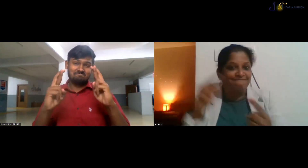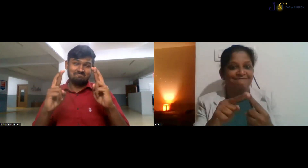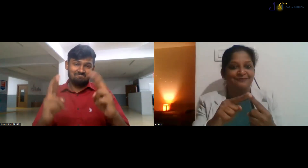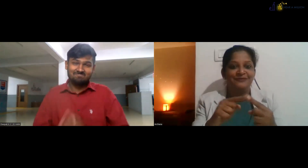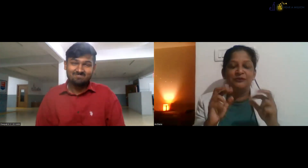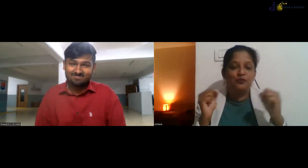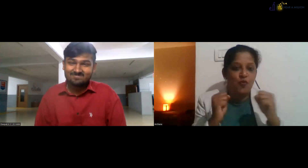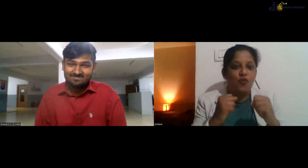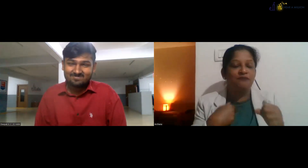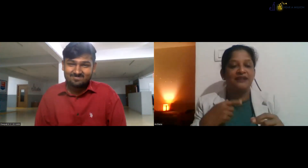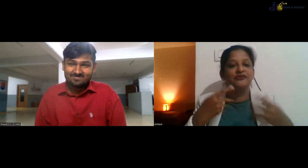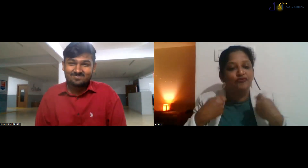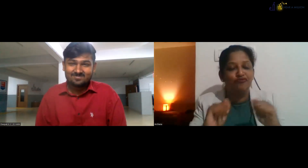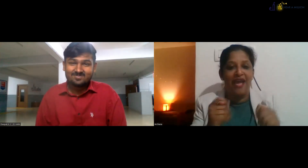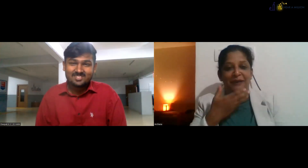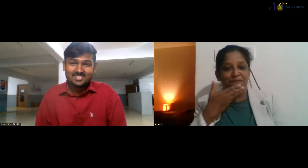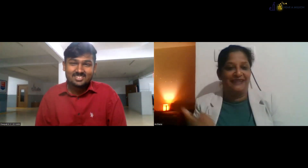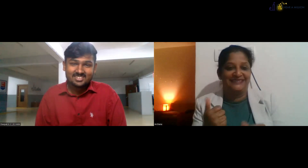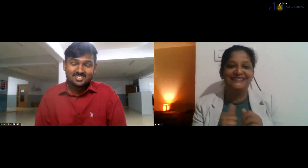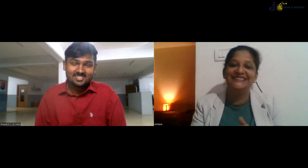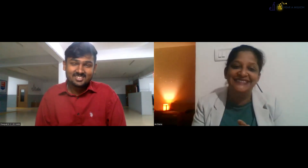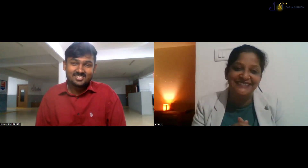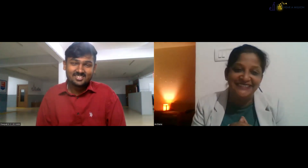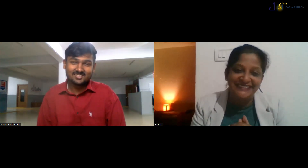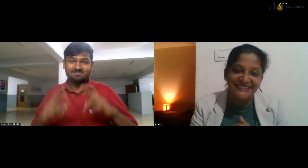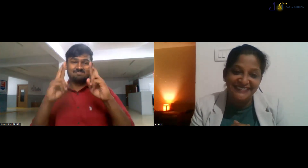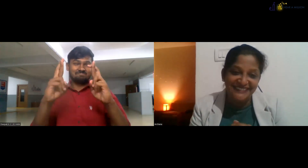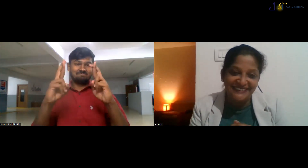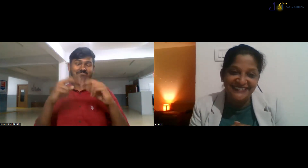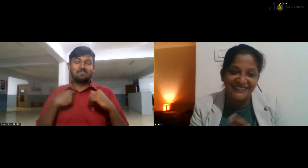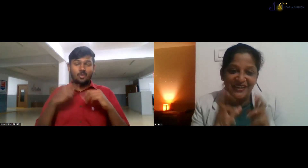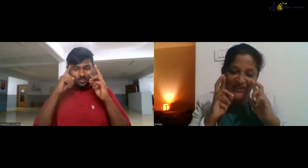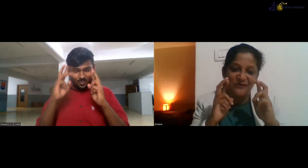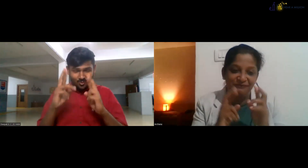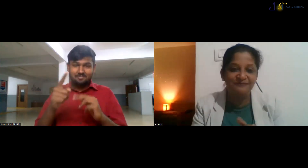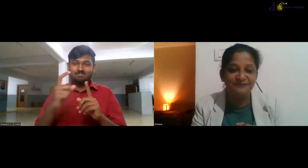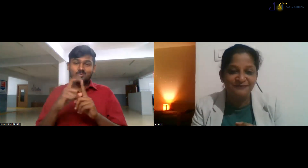it and achieve that goal. I will still try my best.